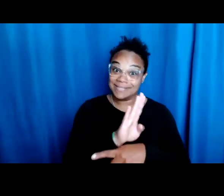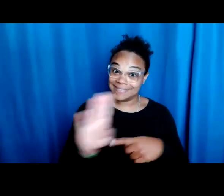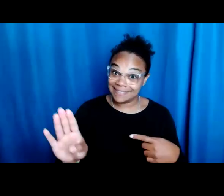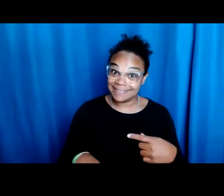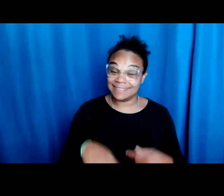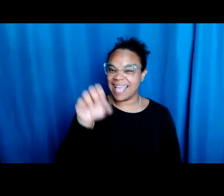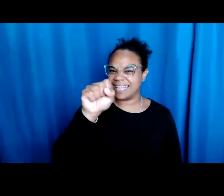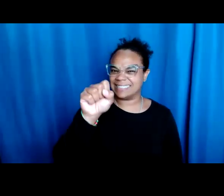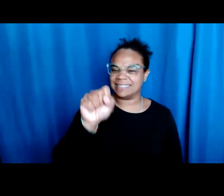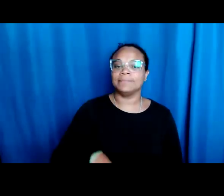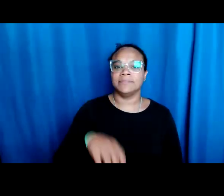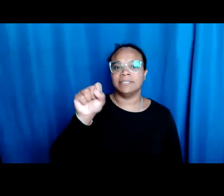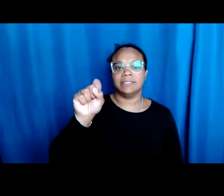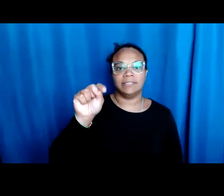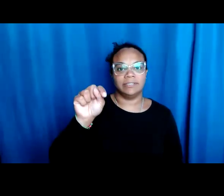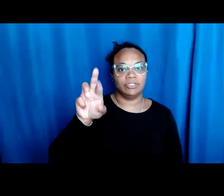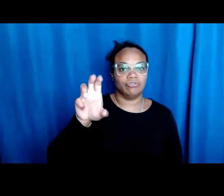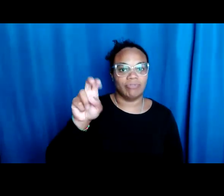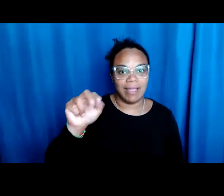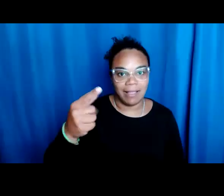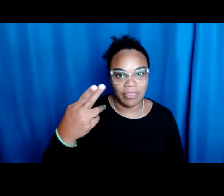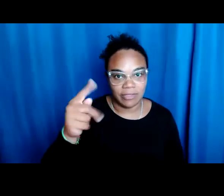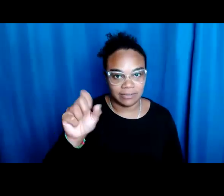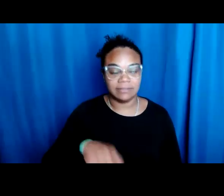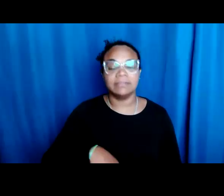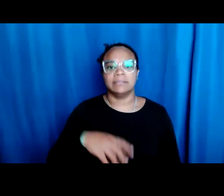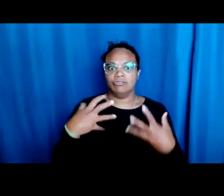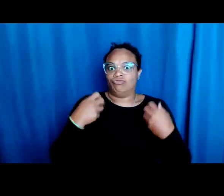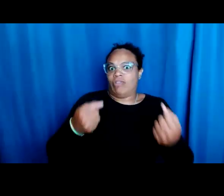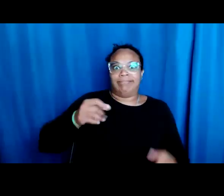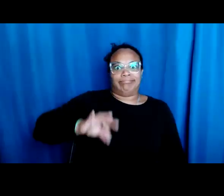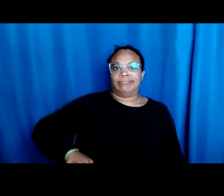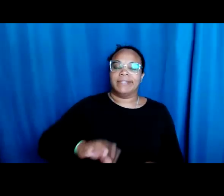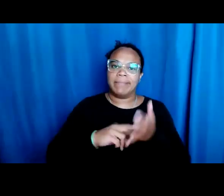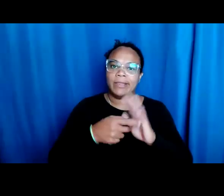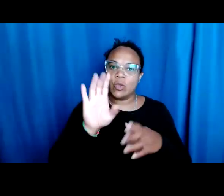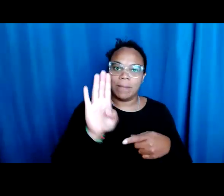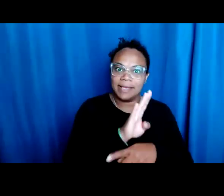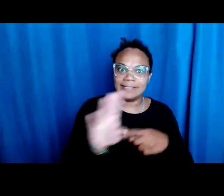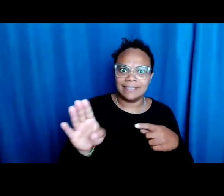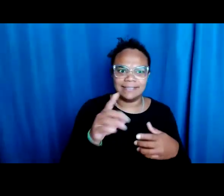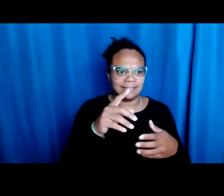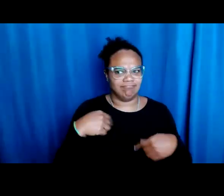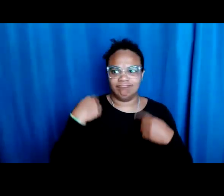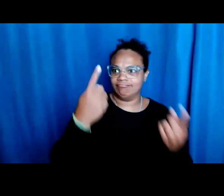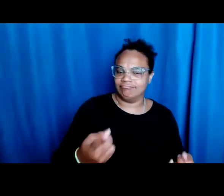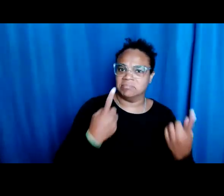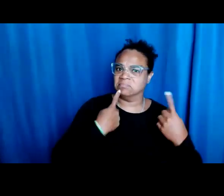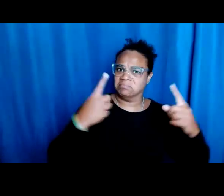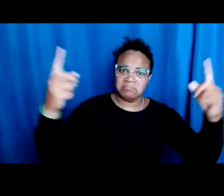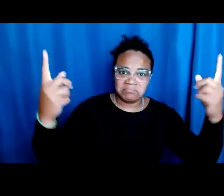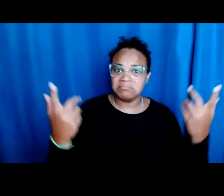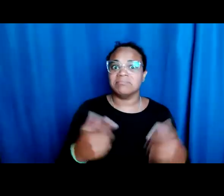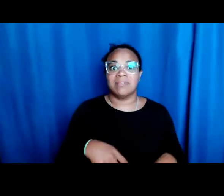what's going right. All the things that you're doing that's resonating with your customers, that